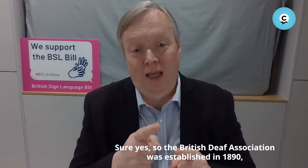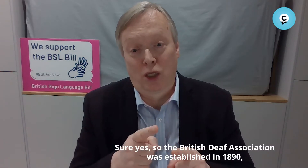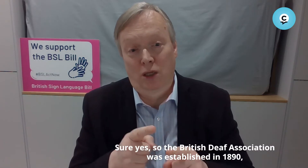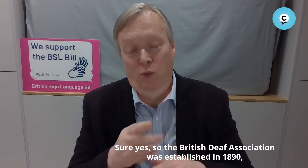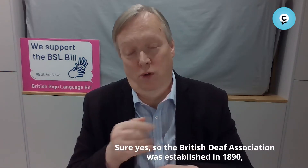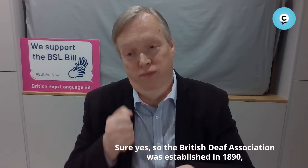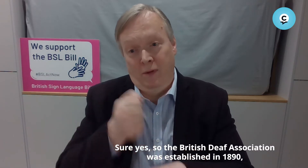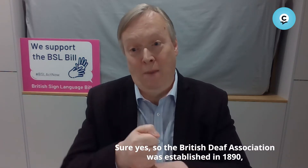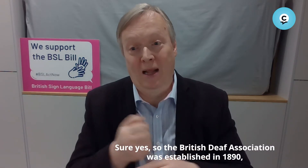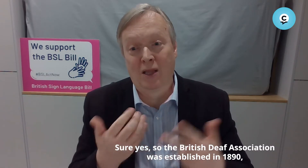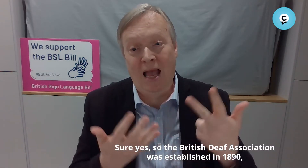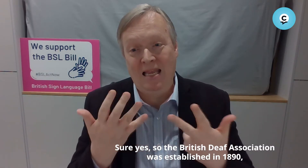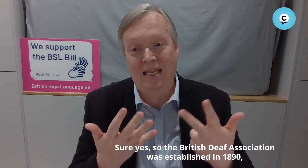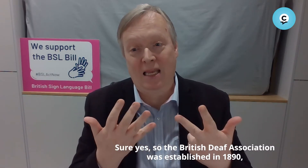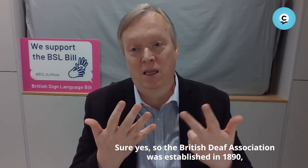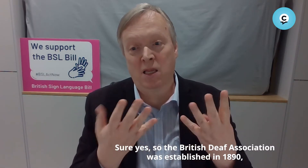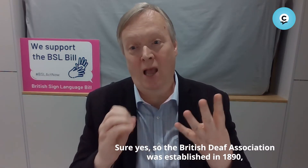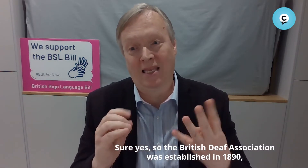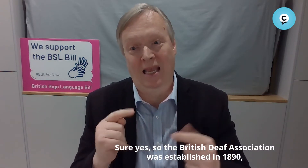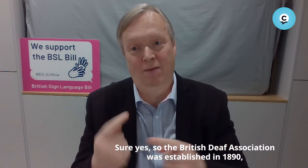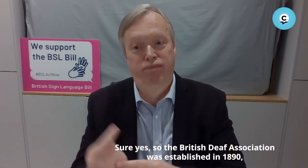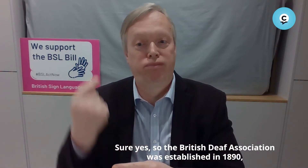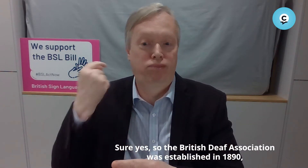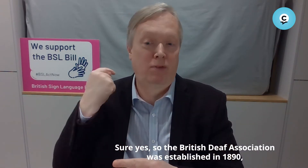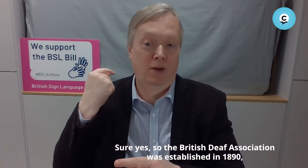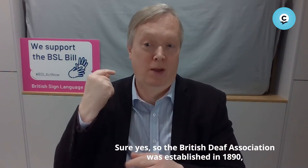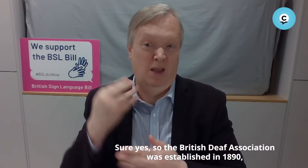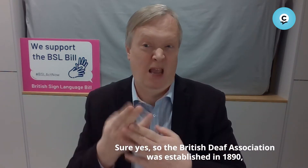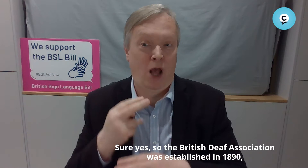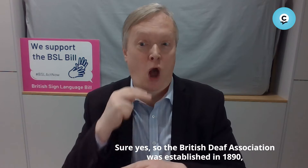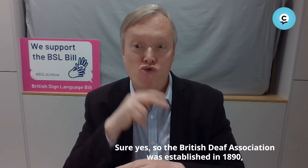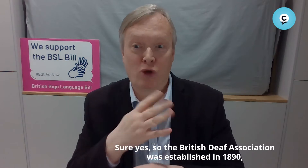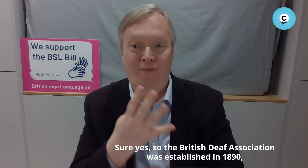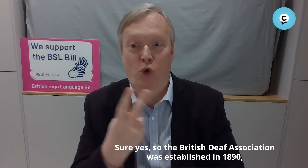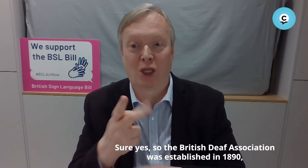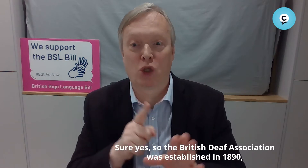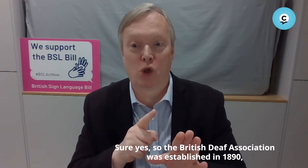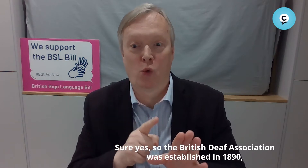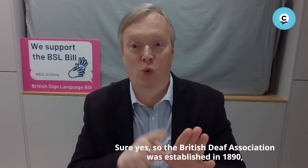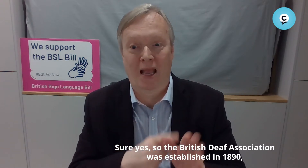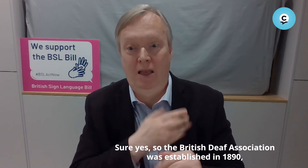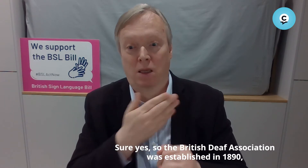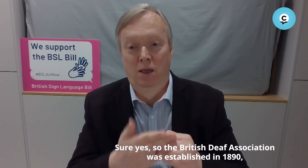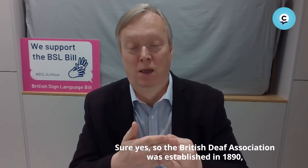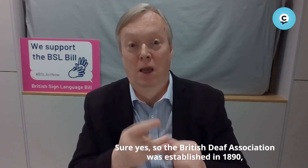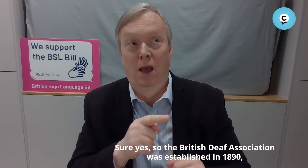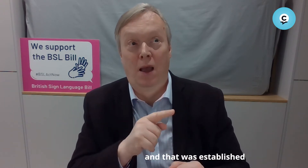Sure, yes. So the British Deaf Association was established in 1890,